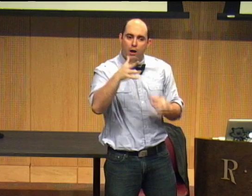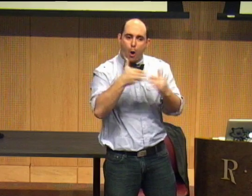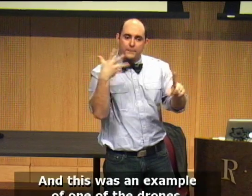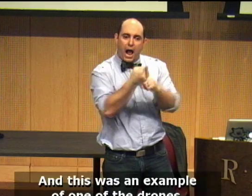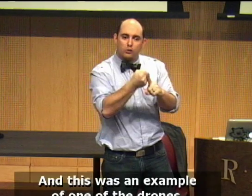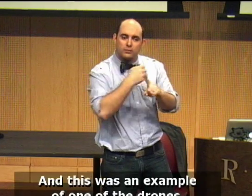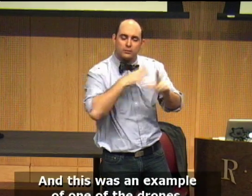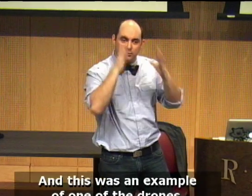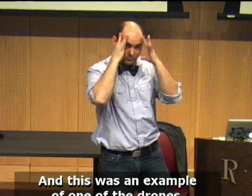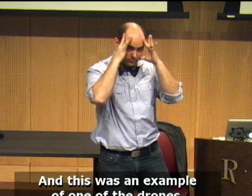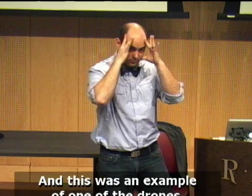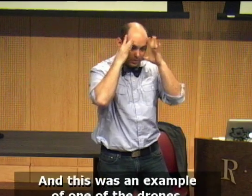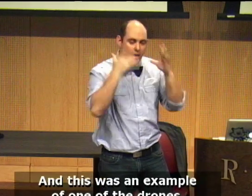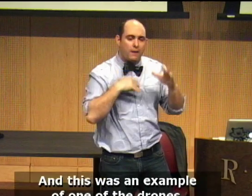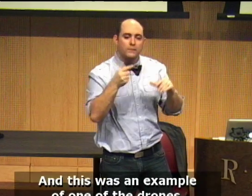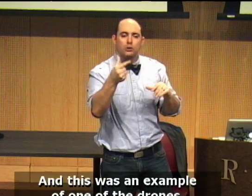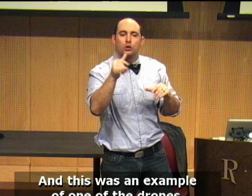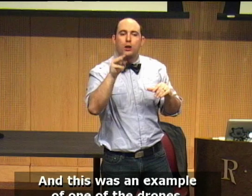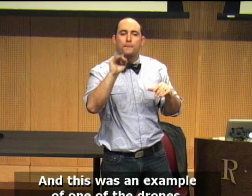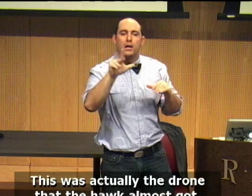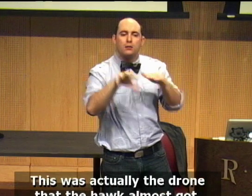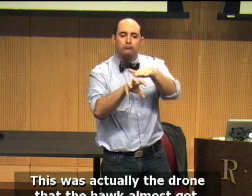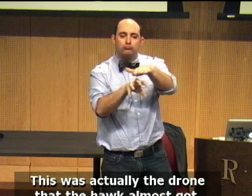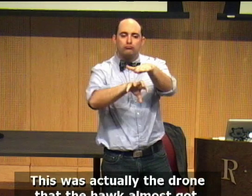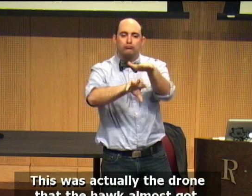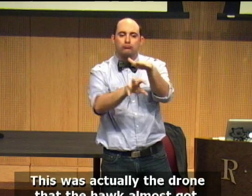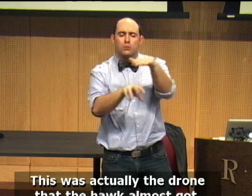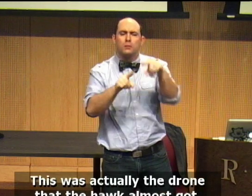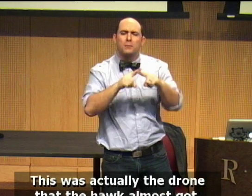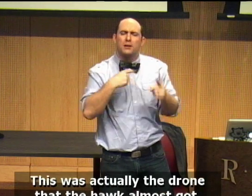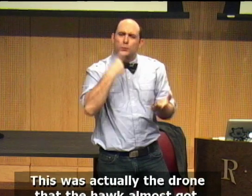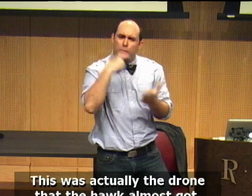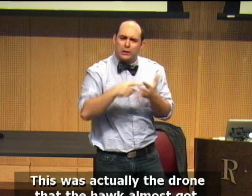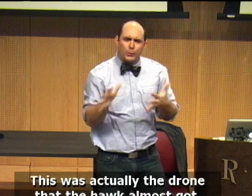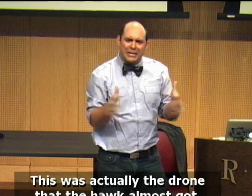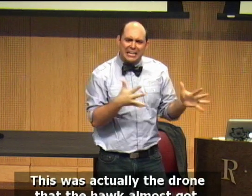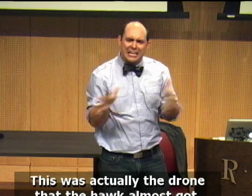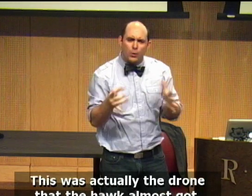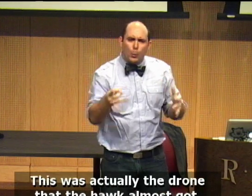And this was an example of one of the drones. This was actually the drone that the hawk almost got.